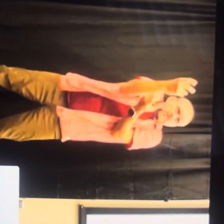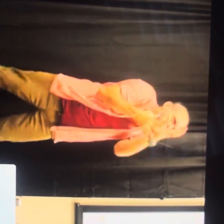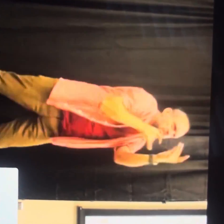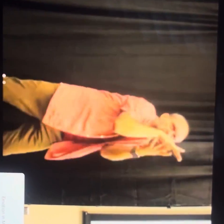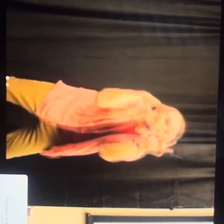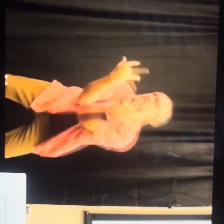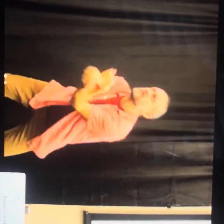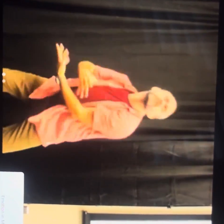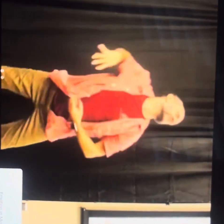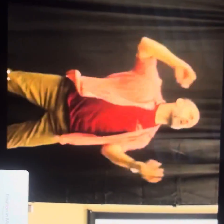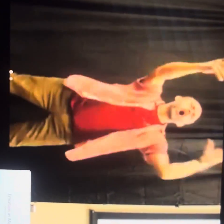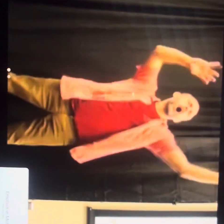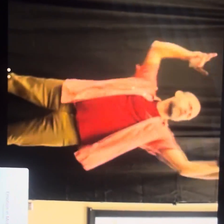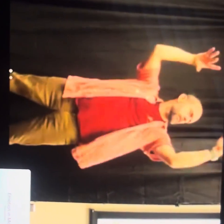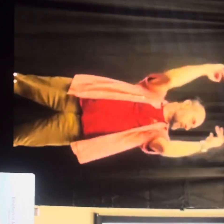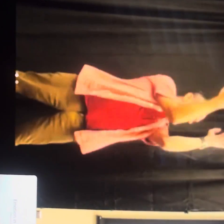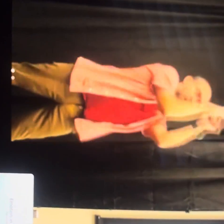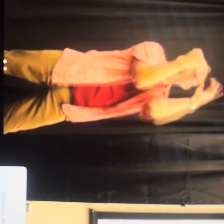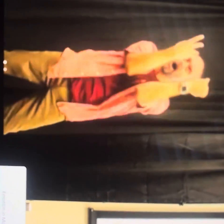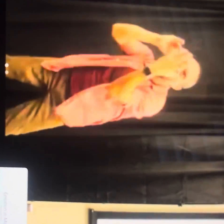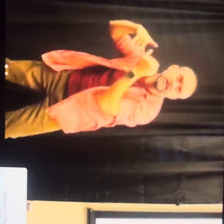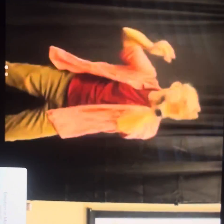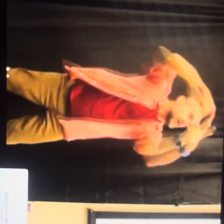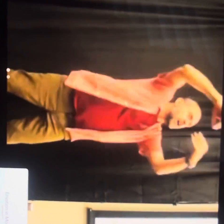getting destroyed and it's a whole mess.